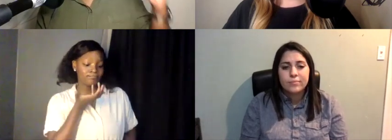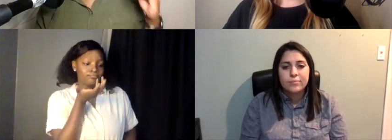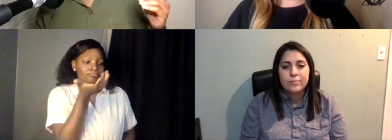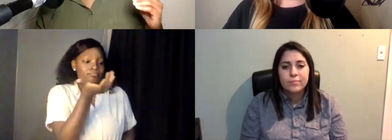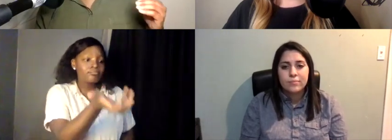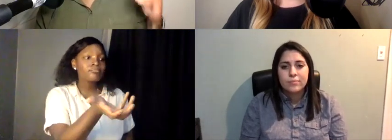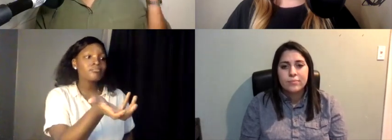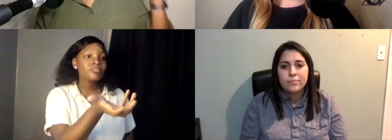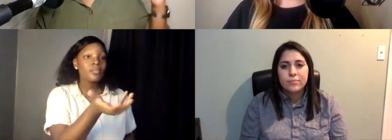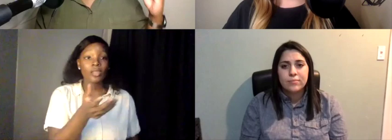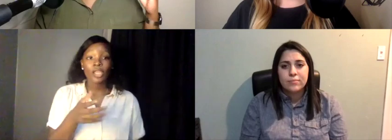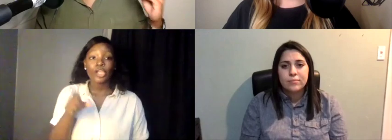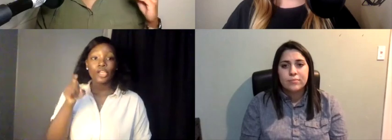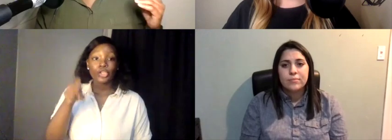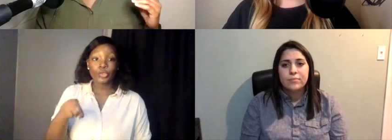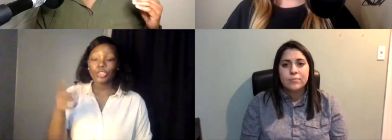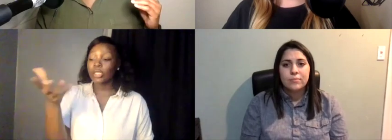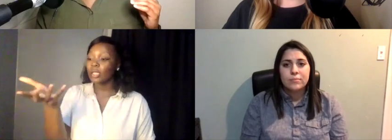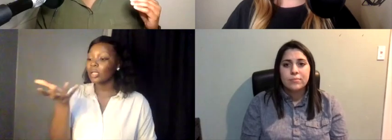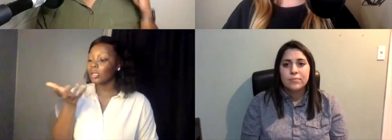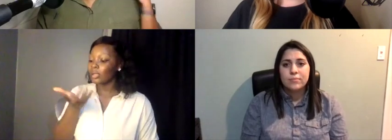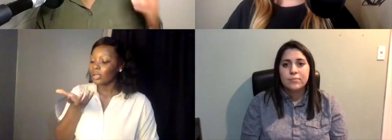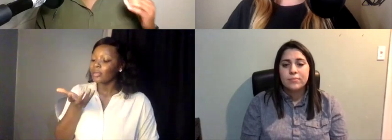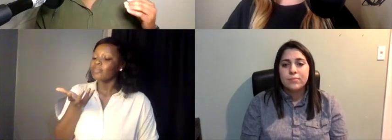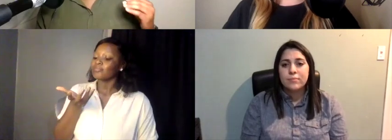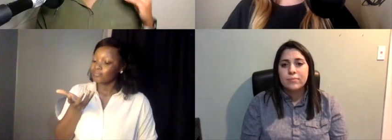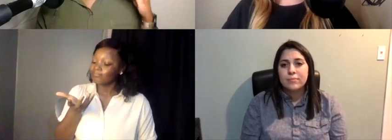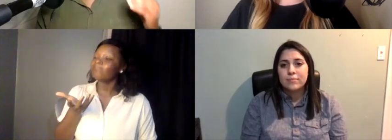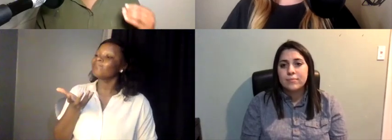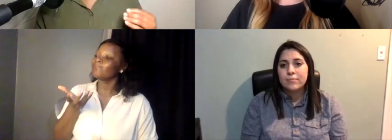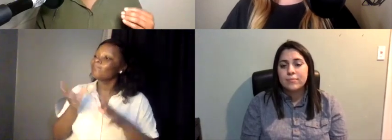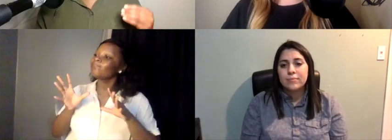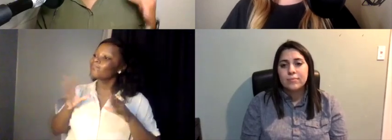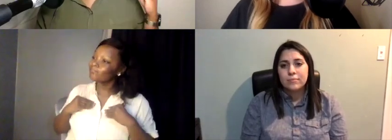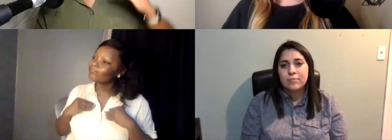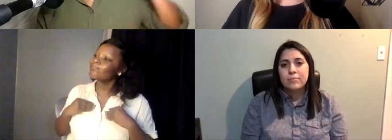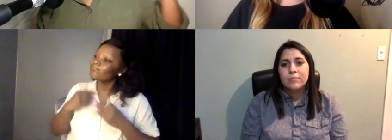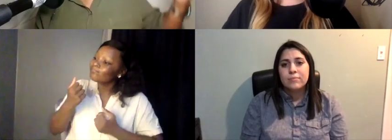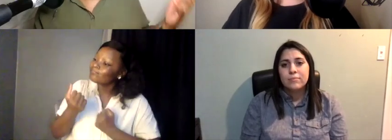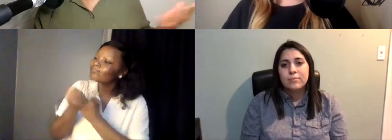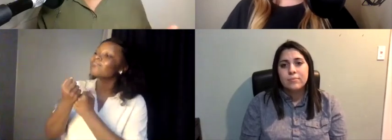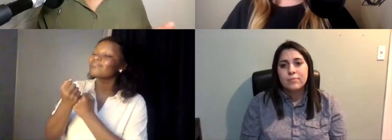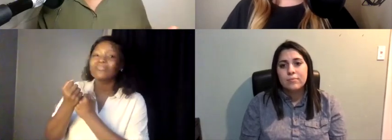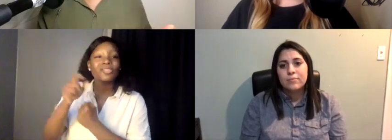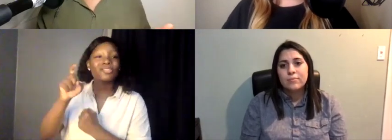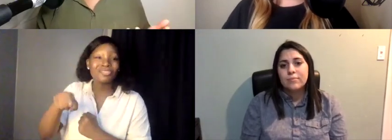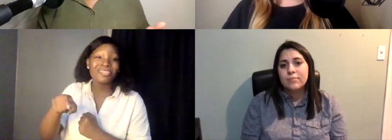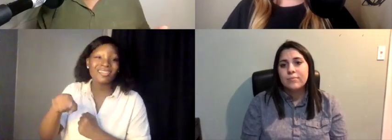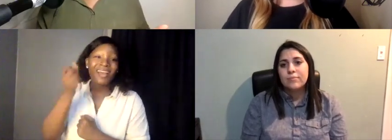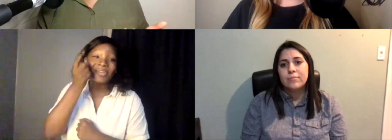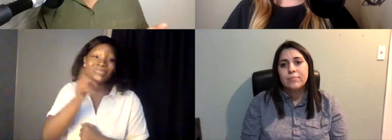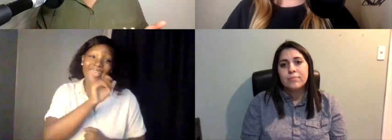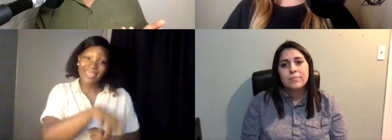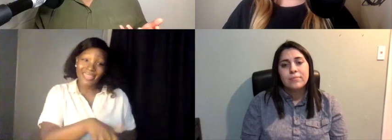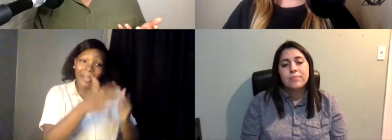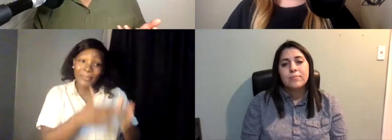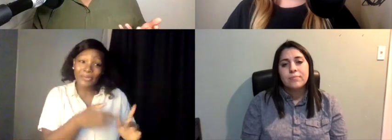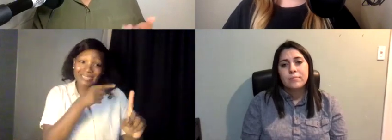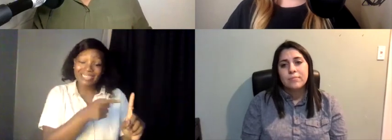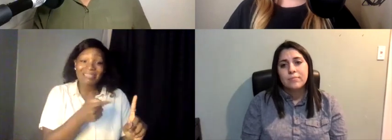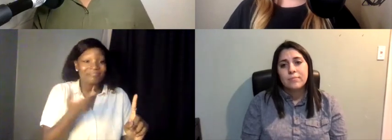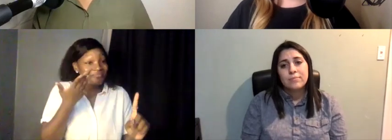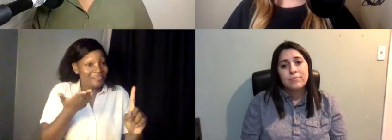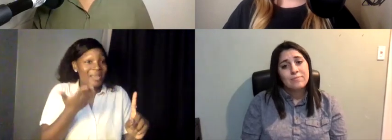I guarantee that they have already talked themselves out of it, probably at least about 10 to maybe even 100 times. You know what I mean?